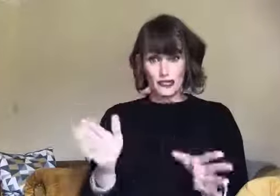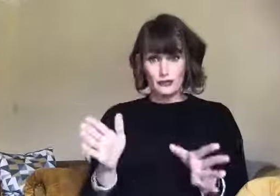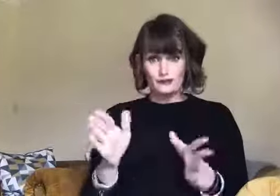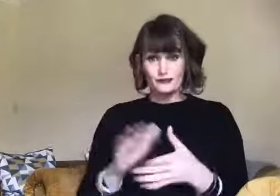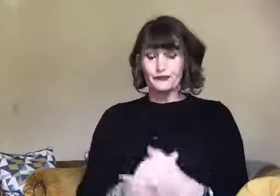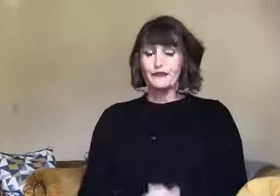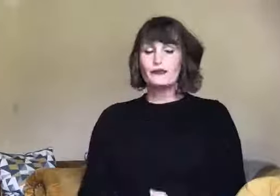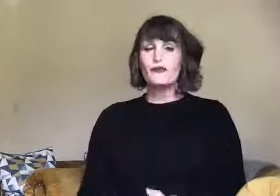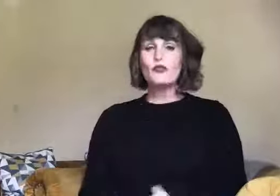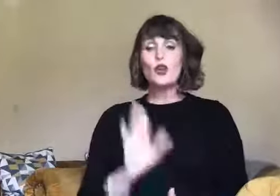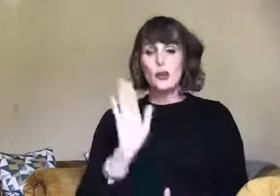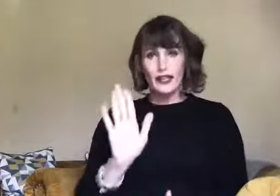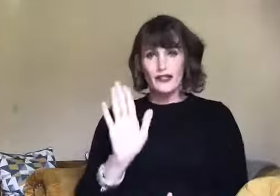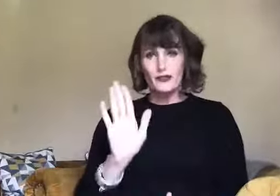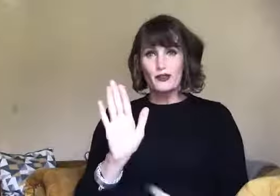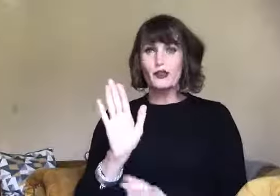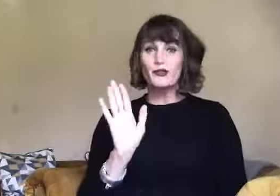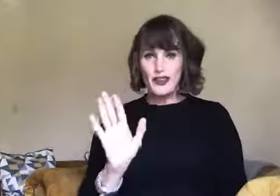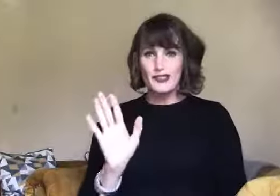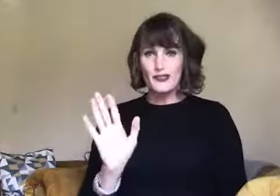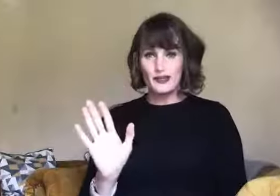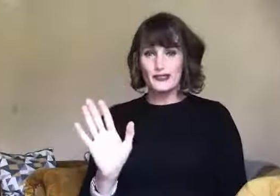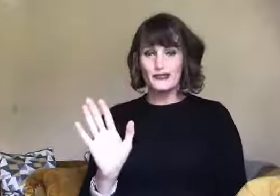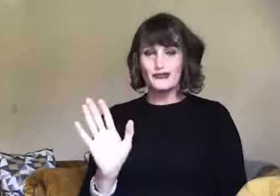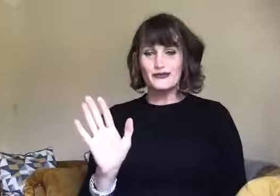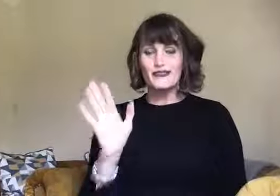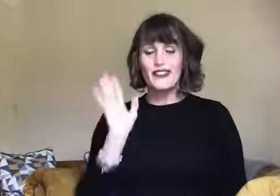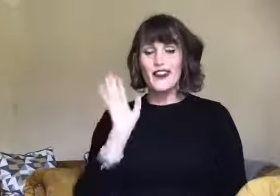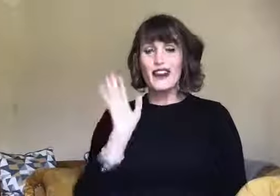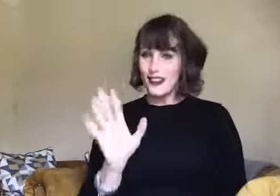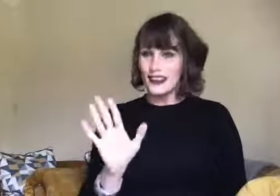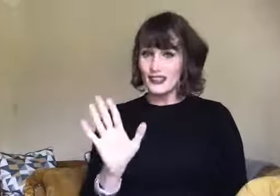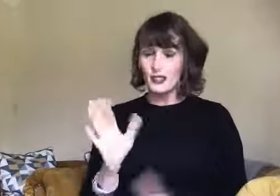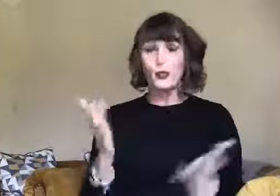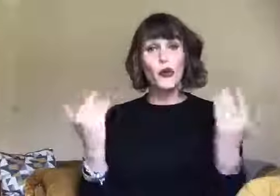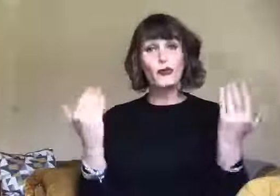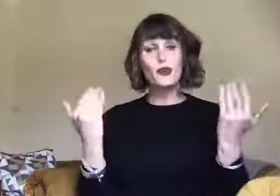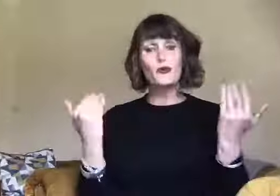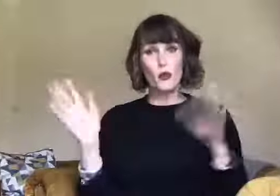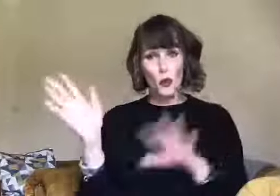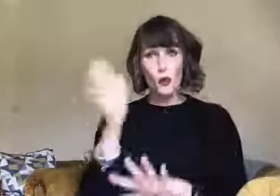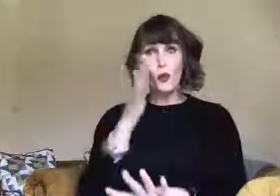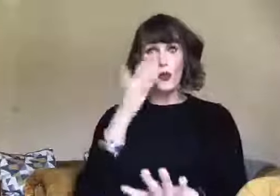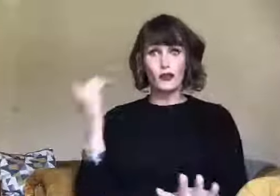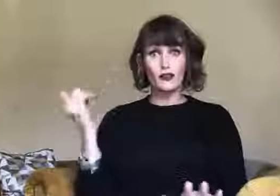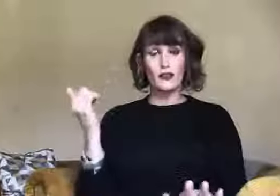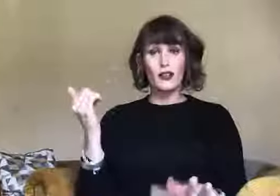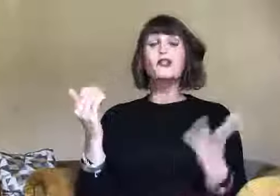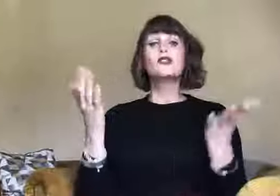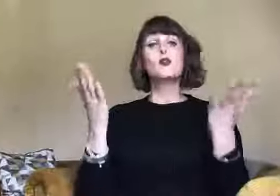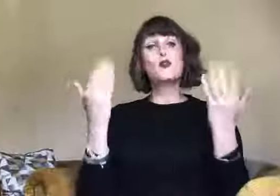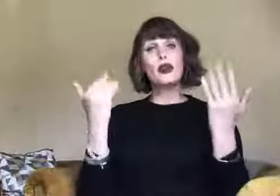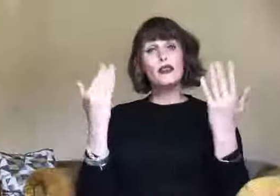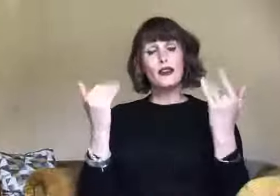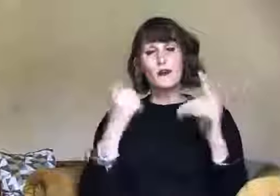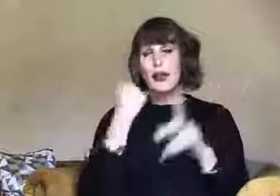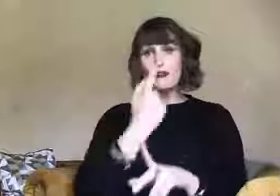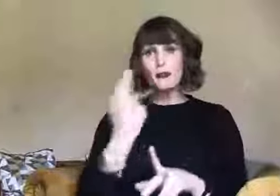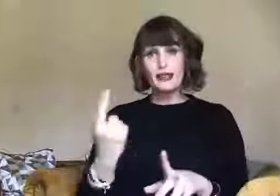session. Okay, so first of all, I'd like to welcome you all. So welcome